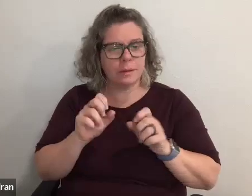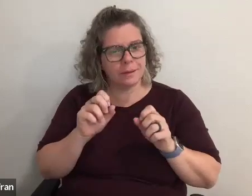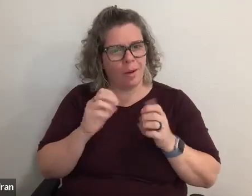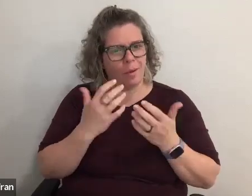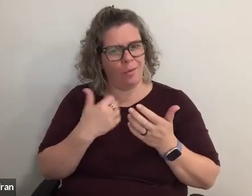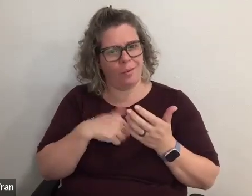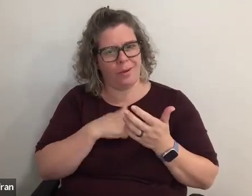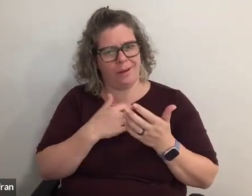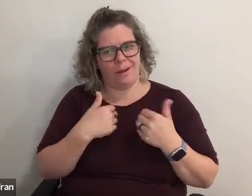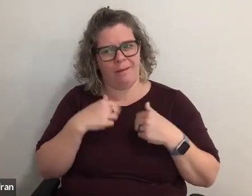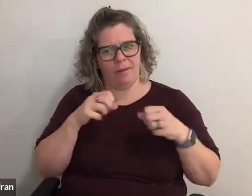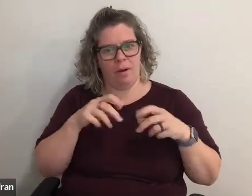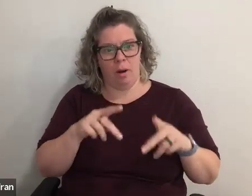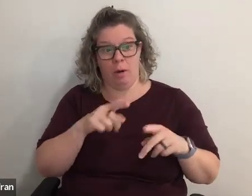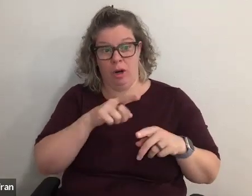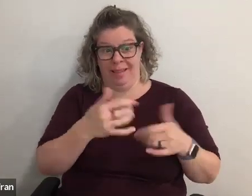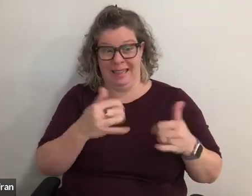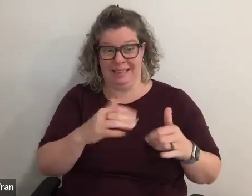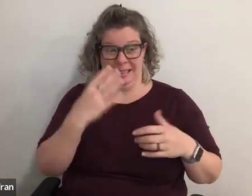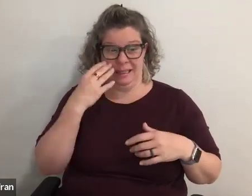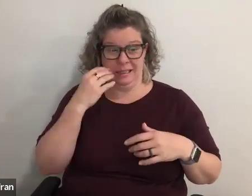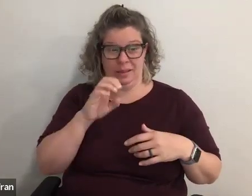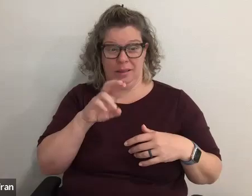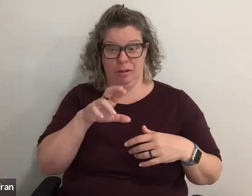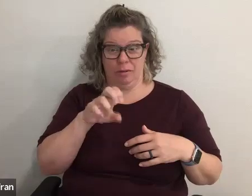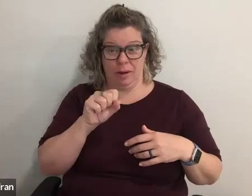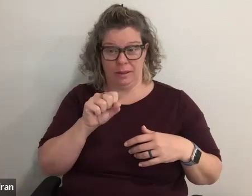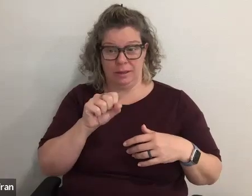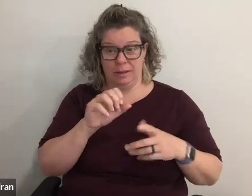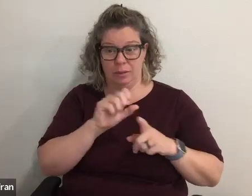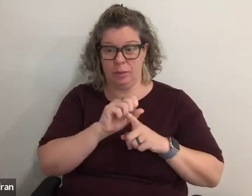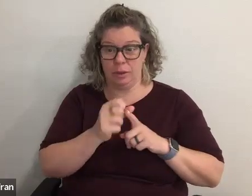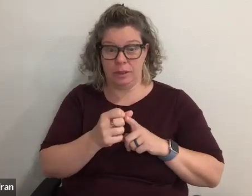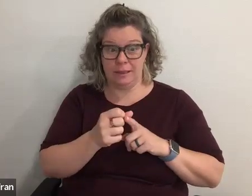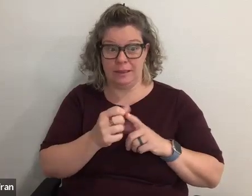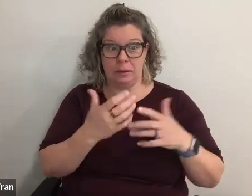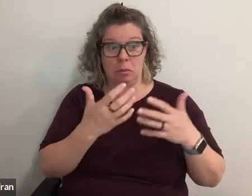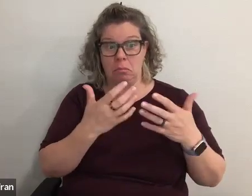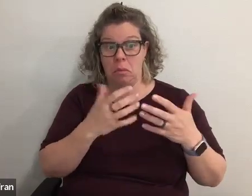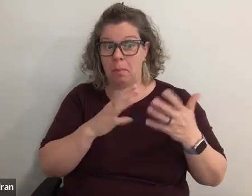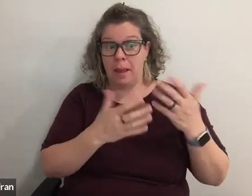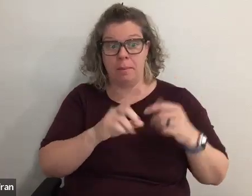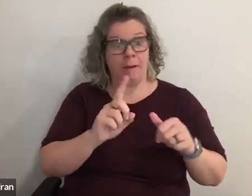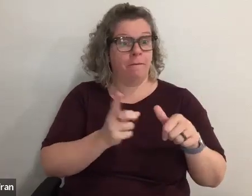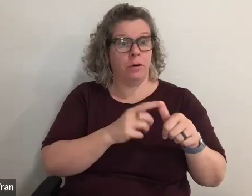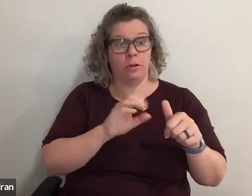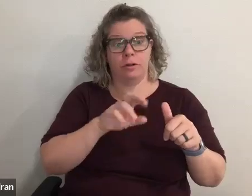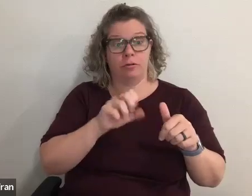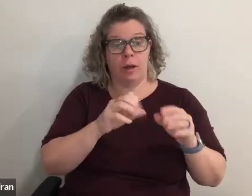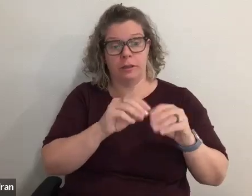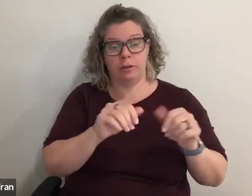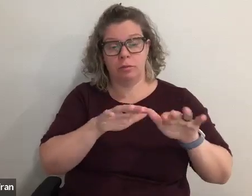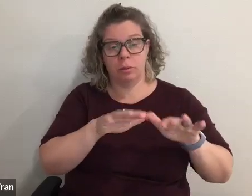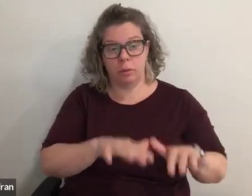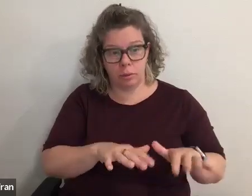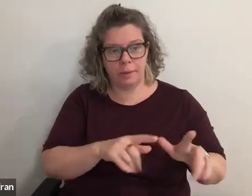that person is still in crisis, or it could have been a scenario where they're in a new crisis. We can self-dispatch. It